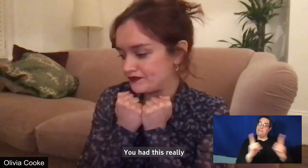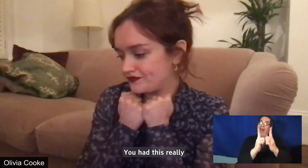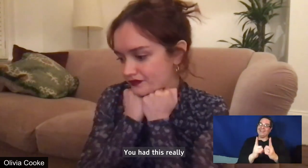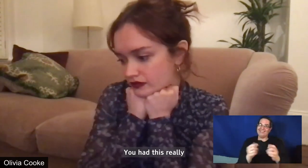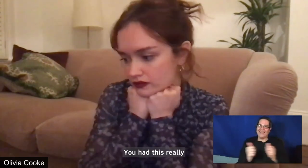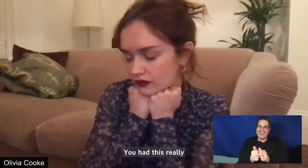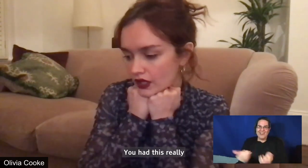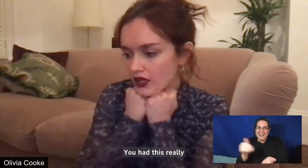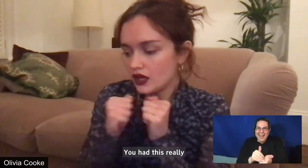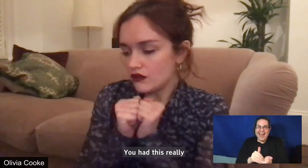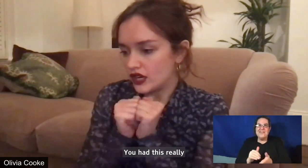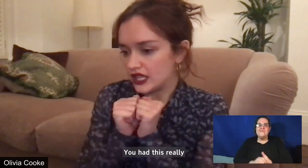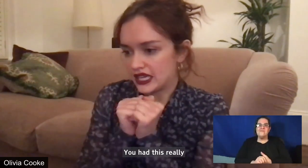really,